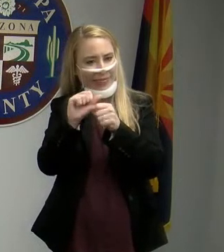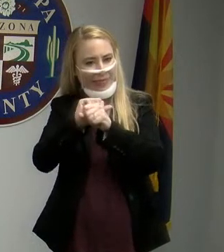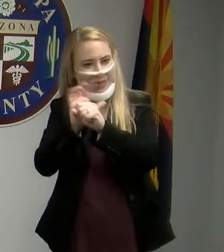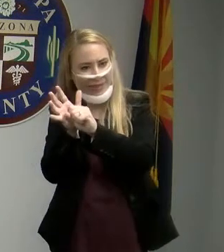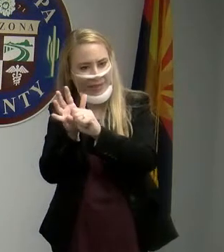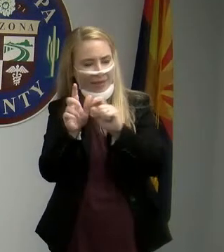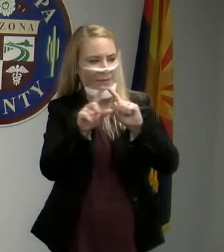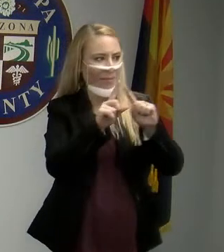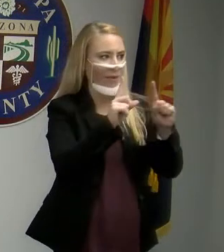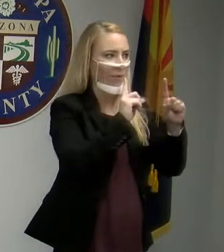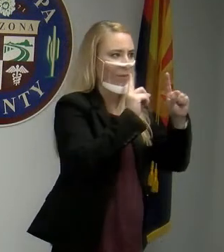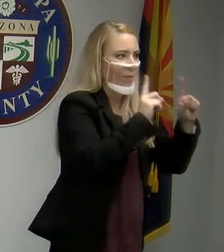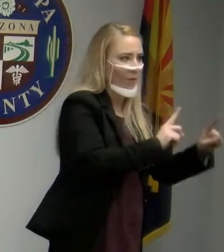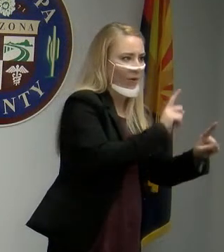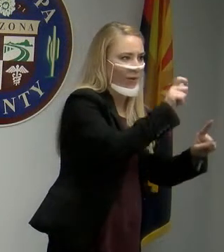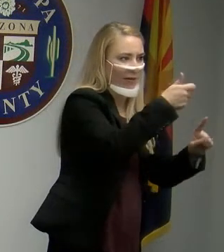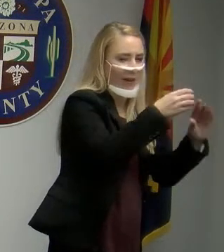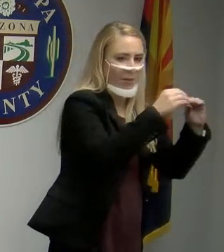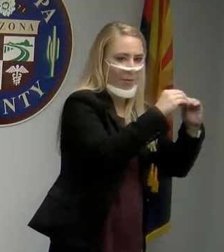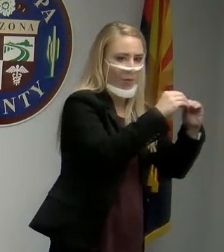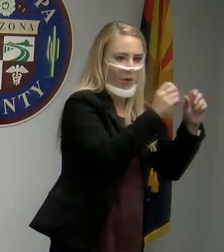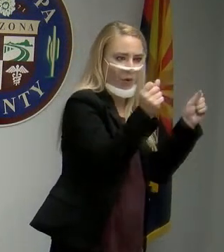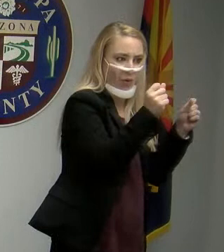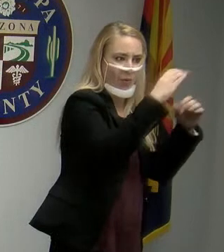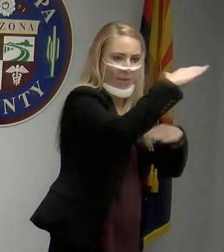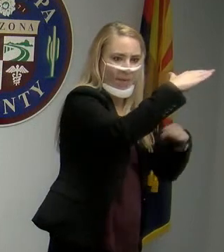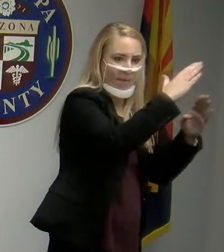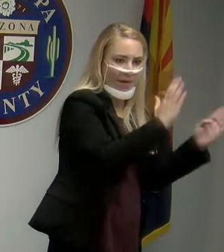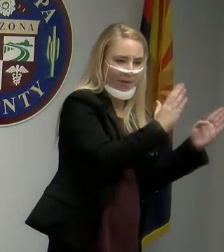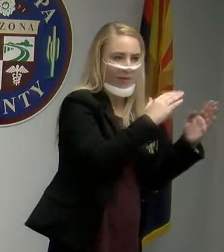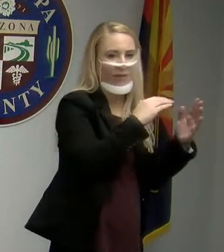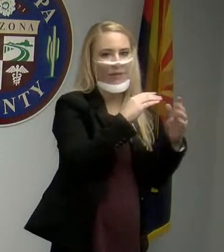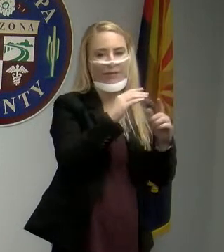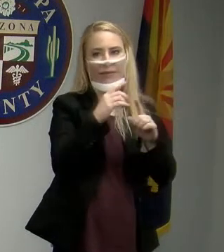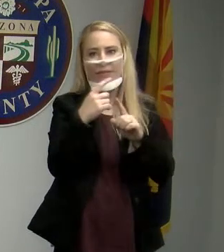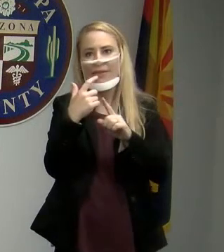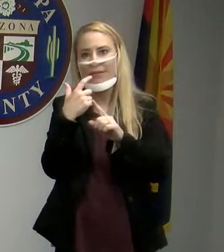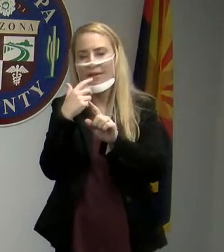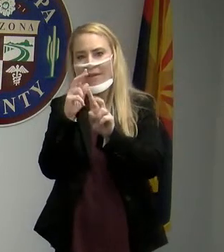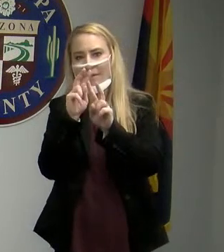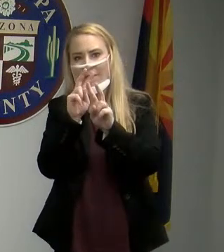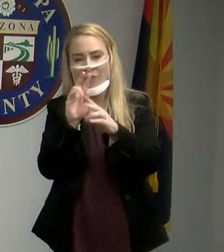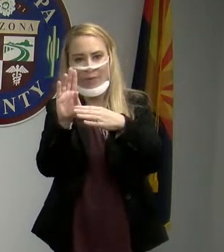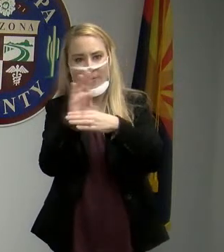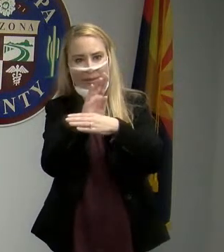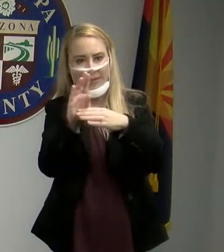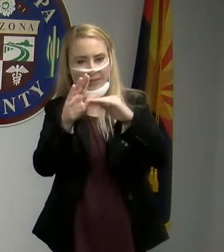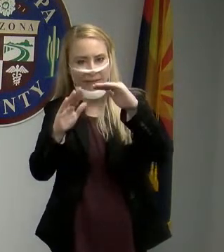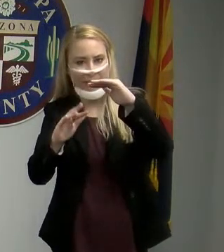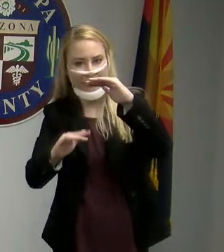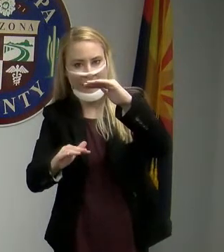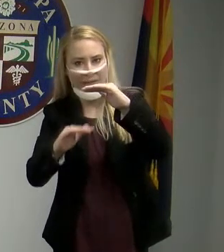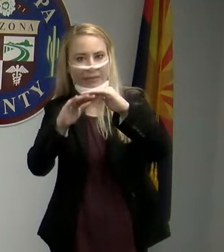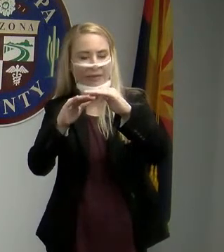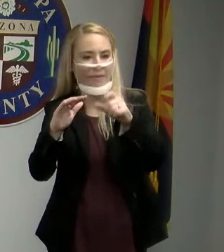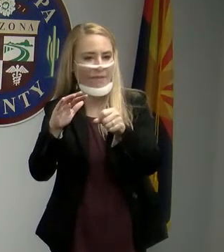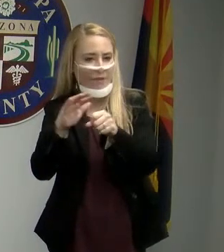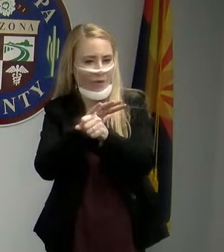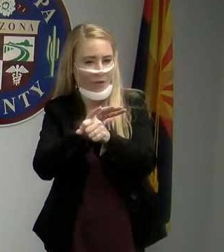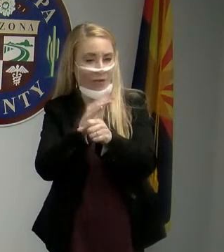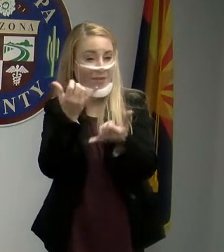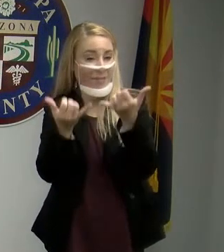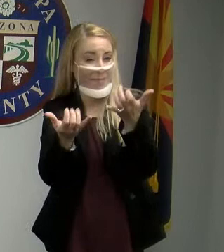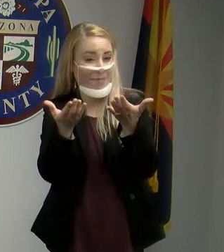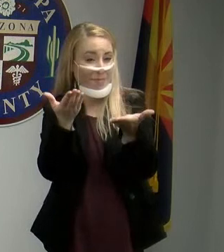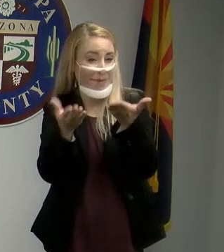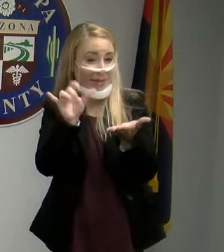coolers that have been ordered here. And you suggested that there could be a clogging by the funeral homes, which is could be a reason for the mounting